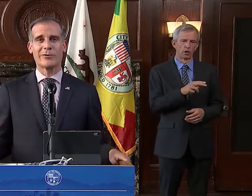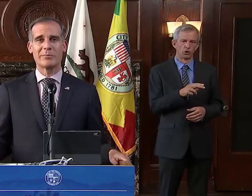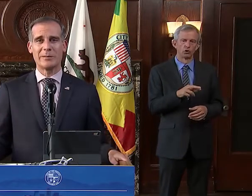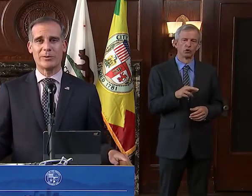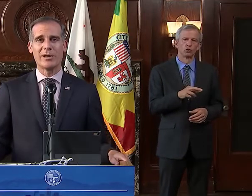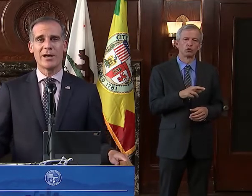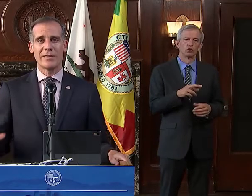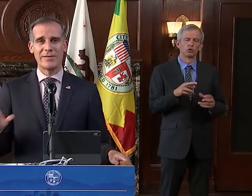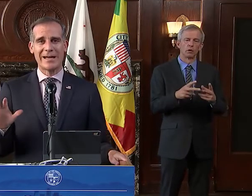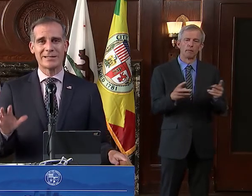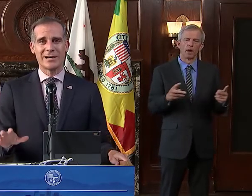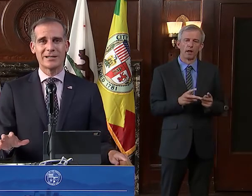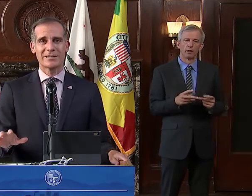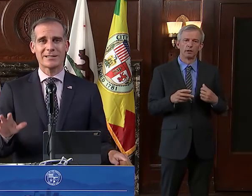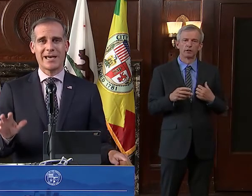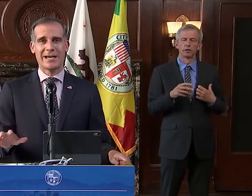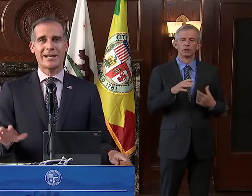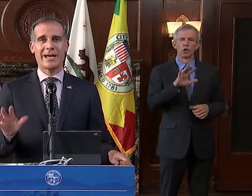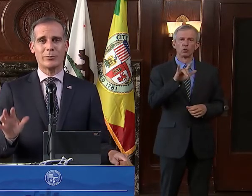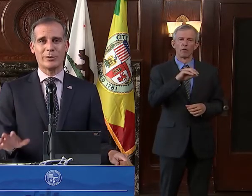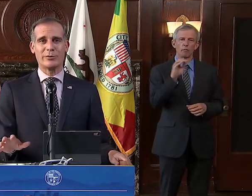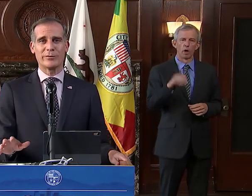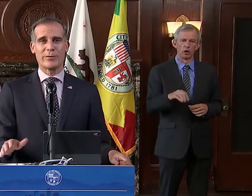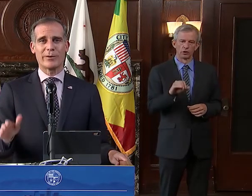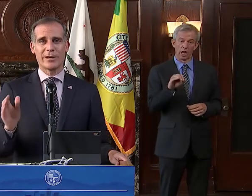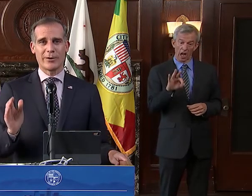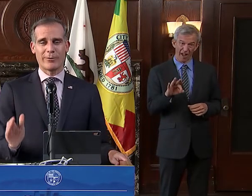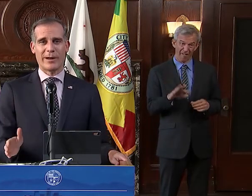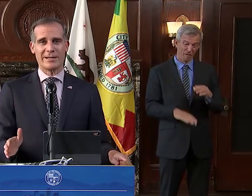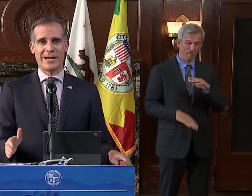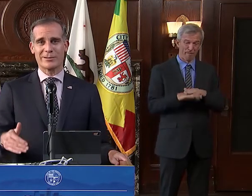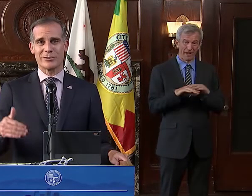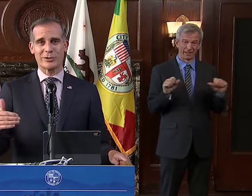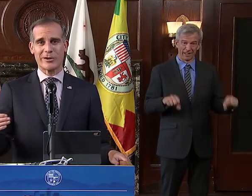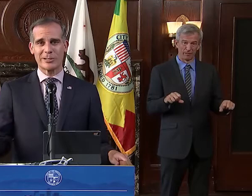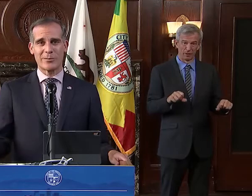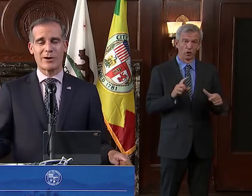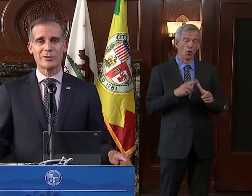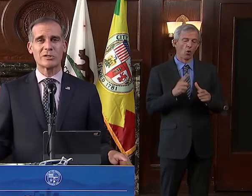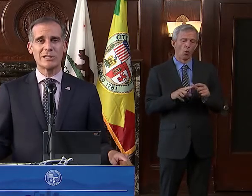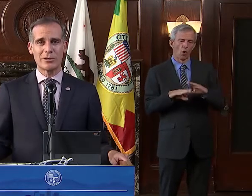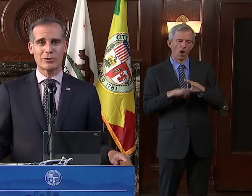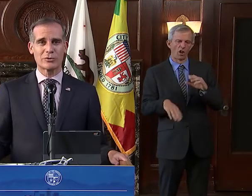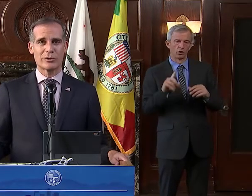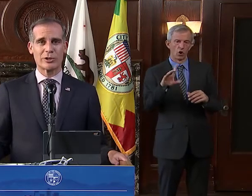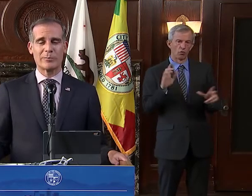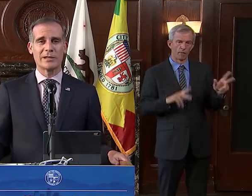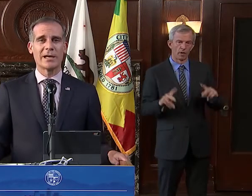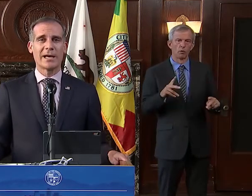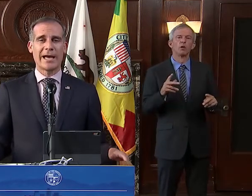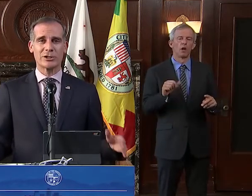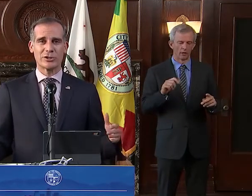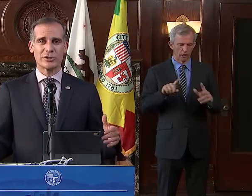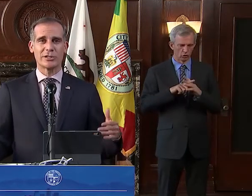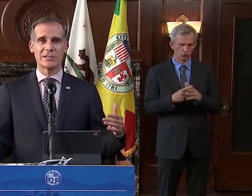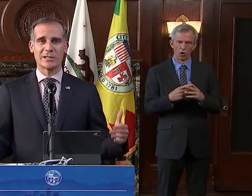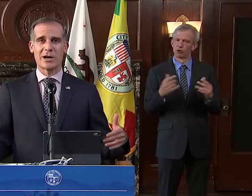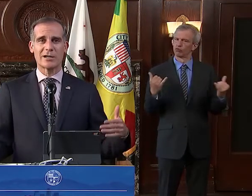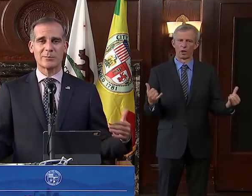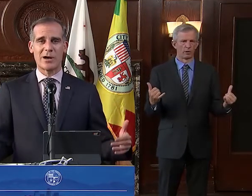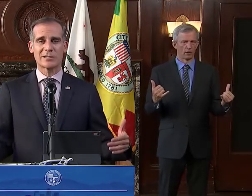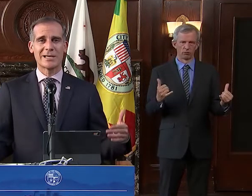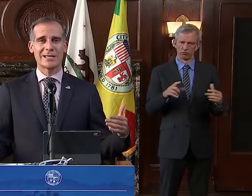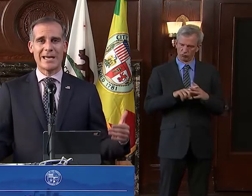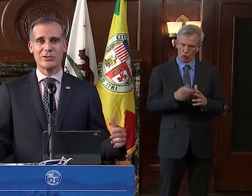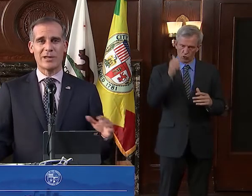more than 100 people, that does, can, and will move forward right now. So starting tomorrow, you'll see those stores open, and churches,